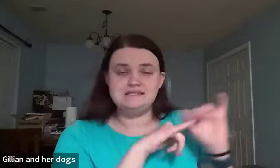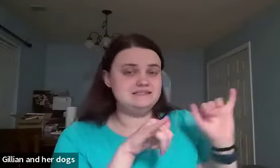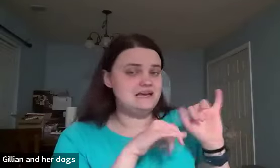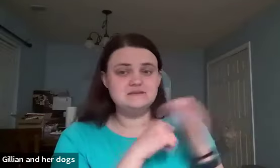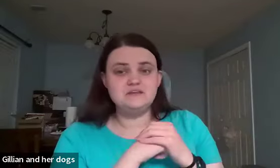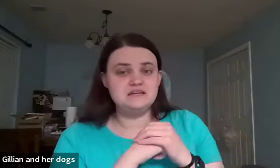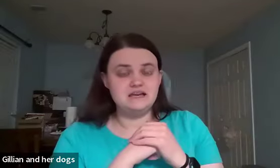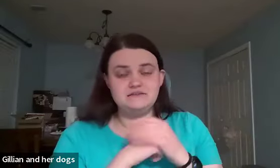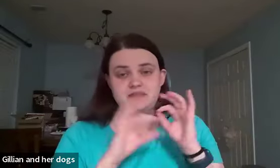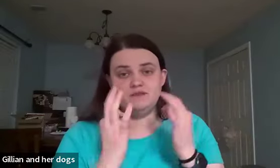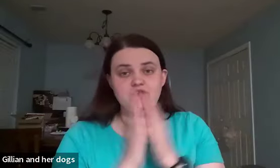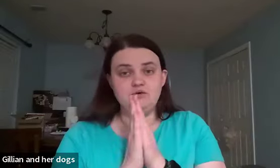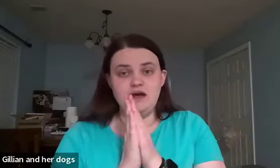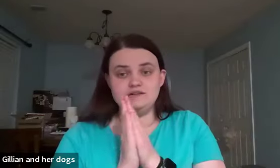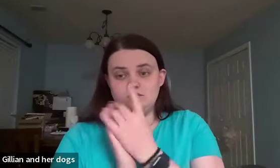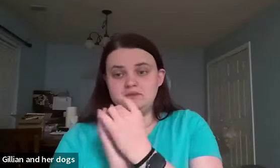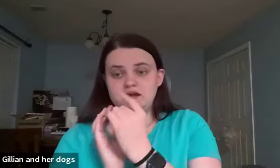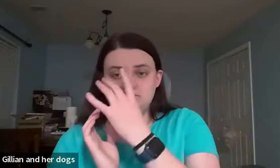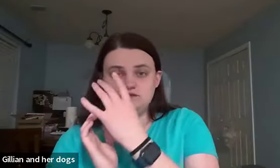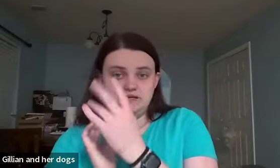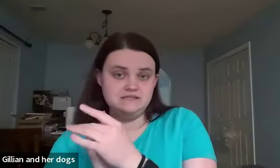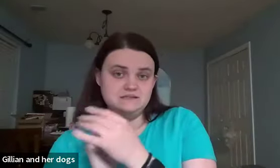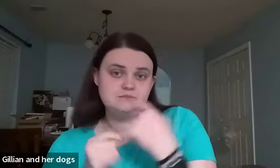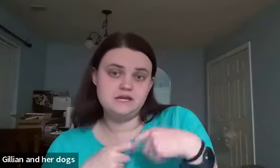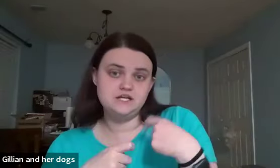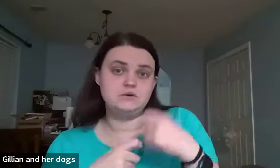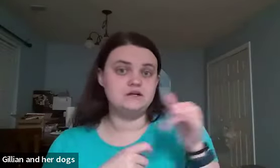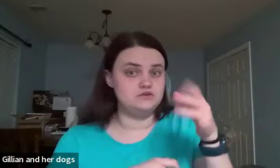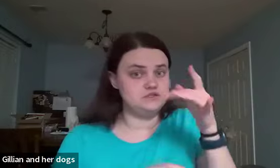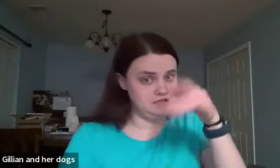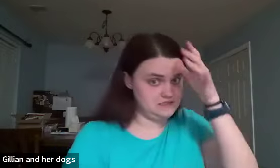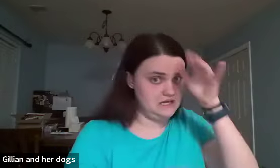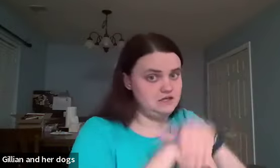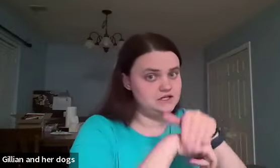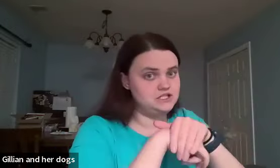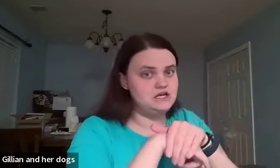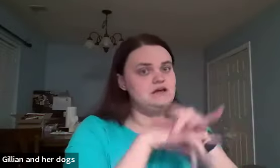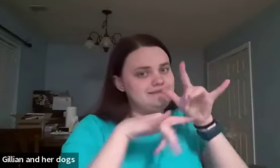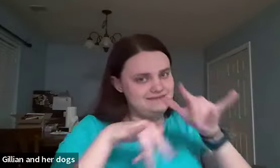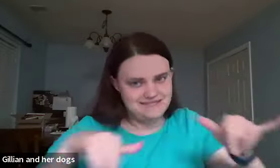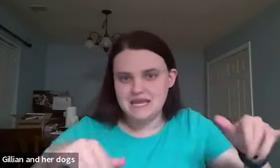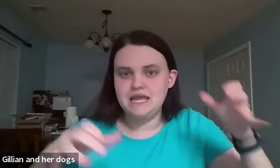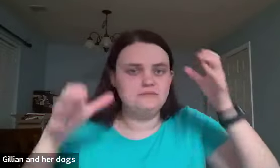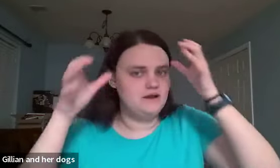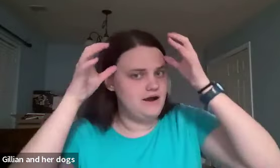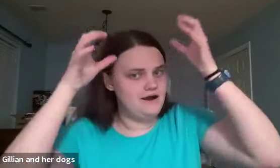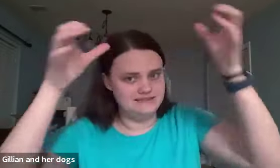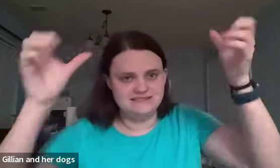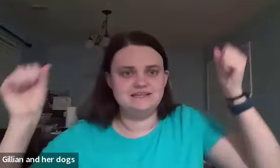it's the exact same thing as like a family who has one parent who speaks Spanish while another speaks English. Same